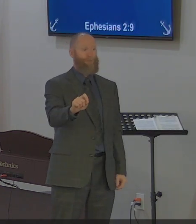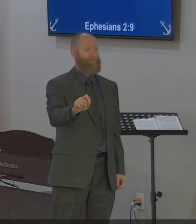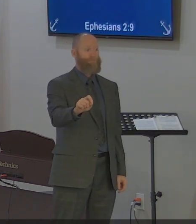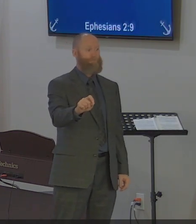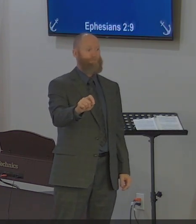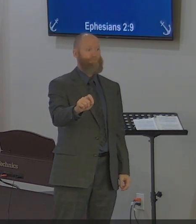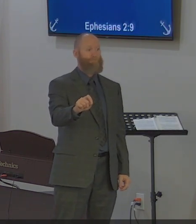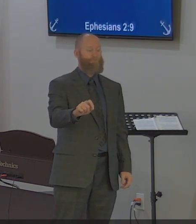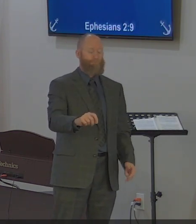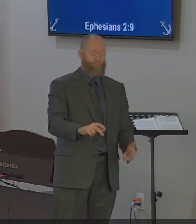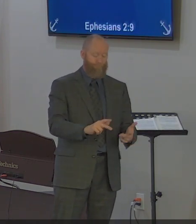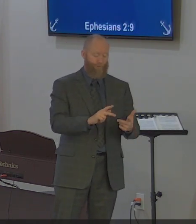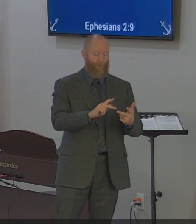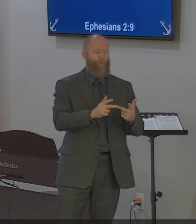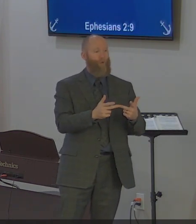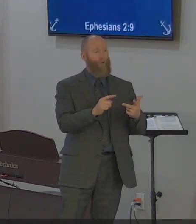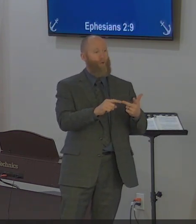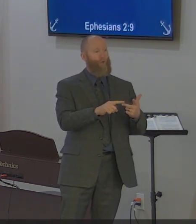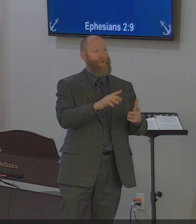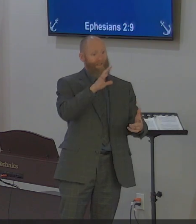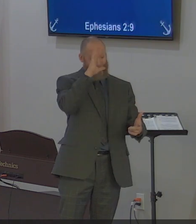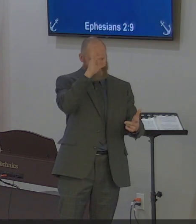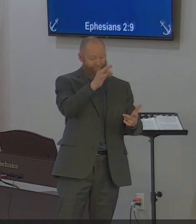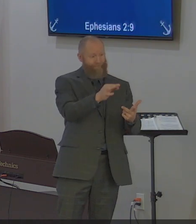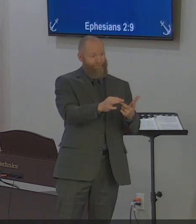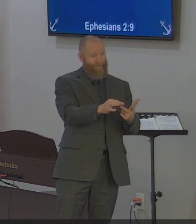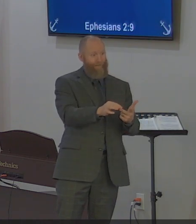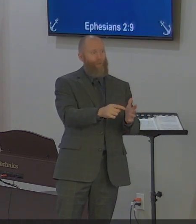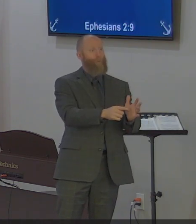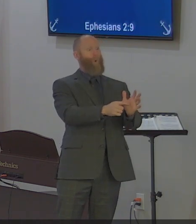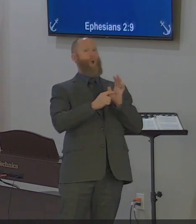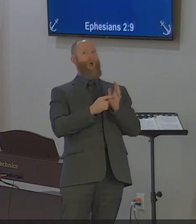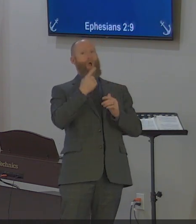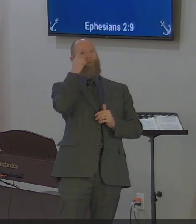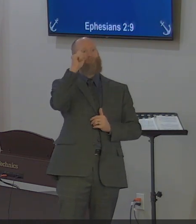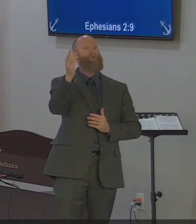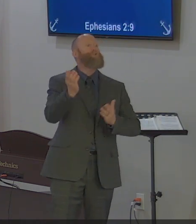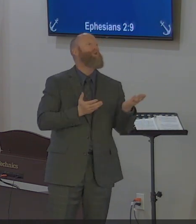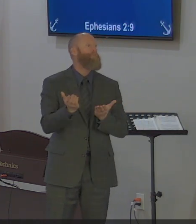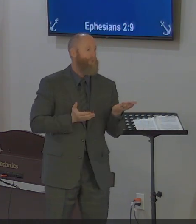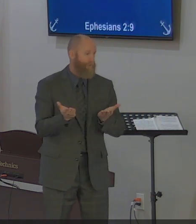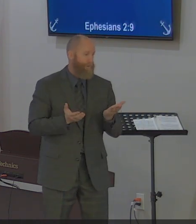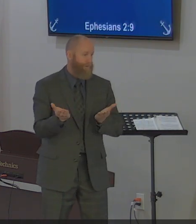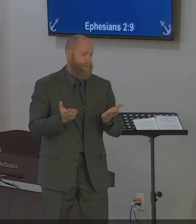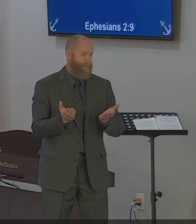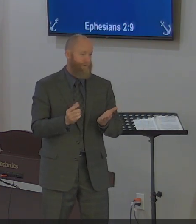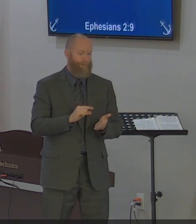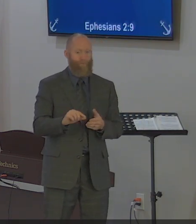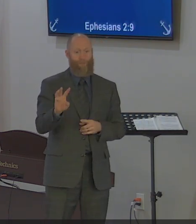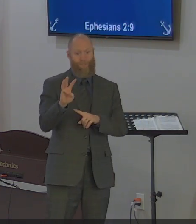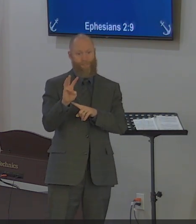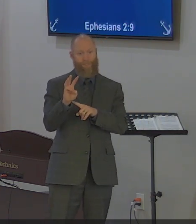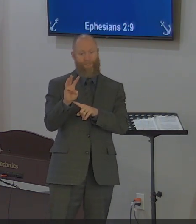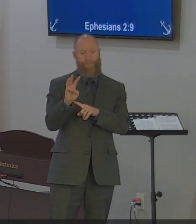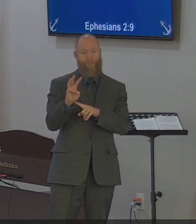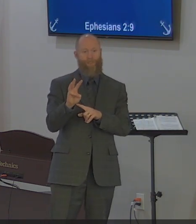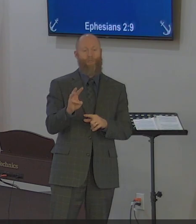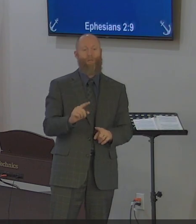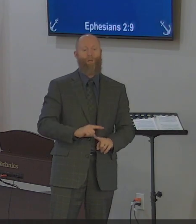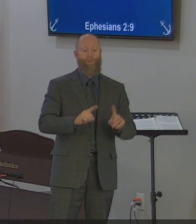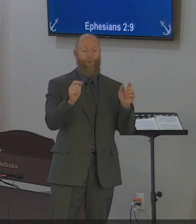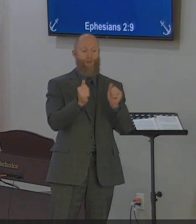Thirdly, you need faith for service. Look at verse 6 in Hebrews 11. It says,